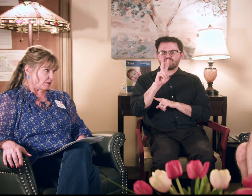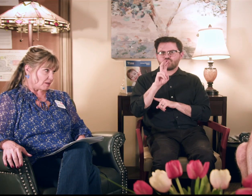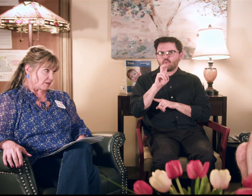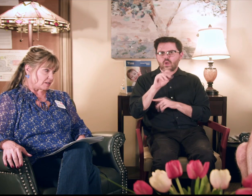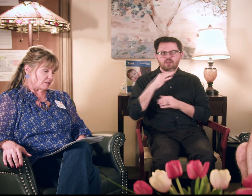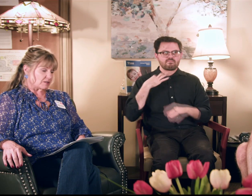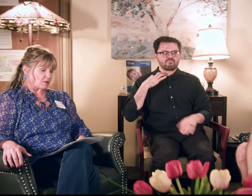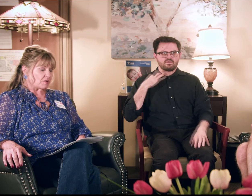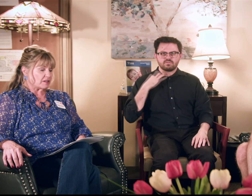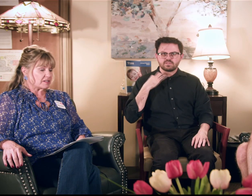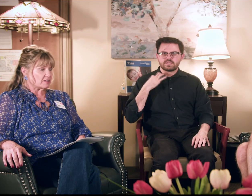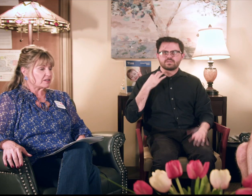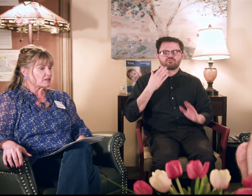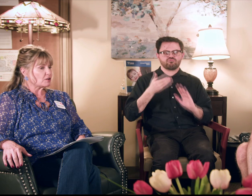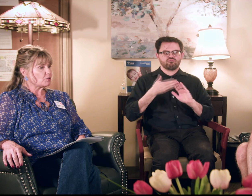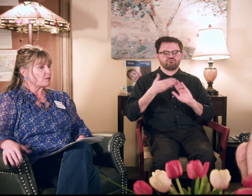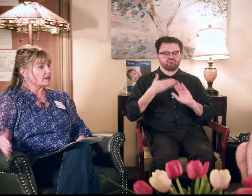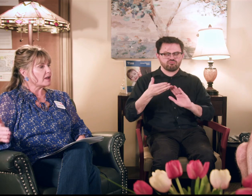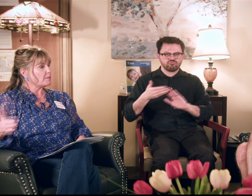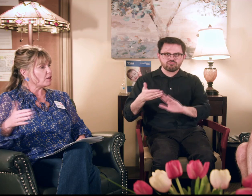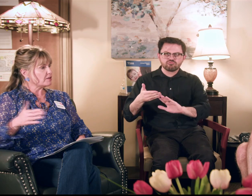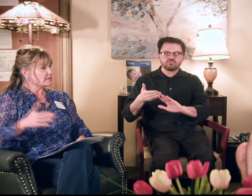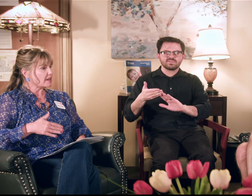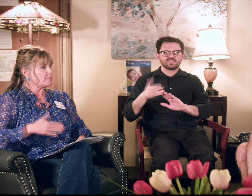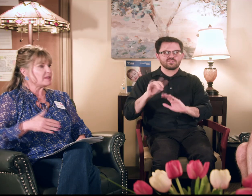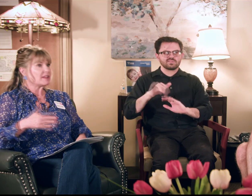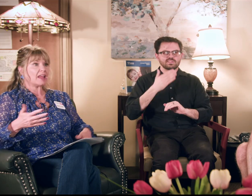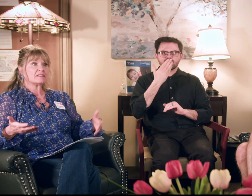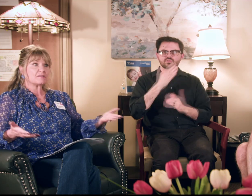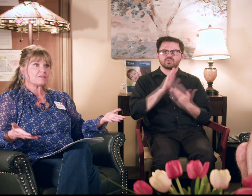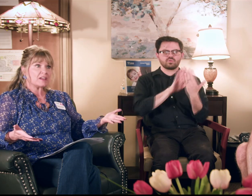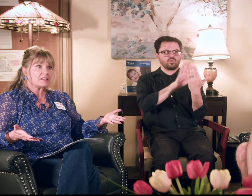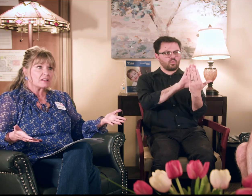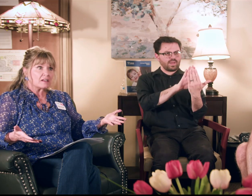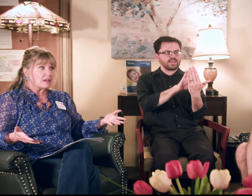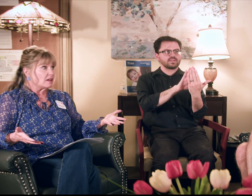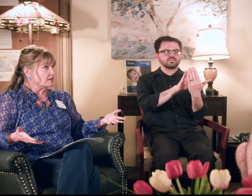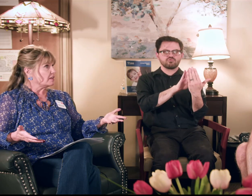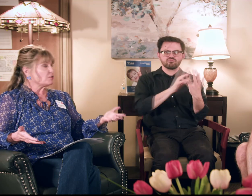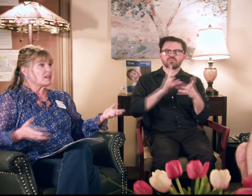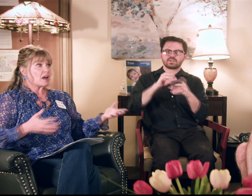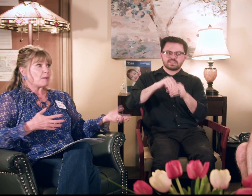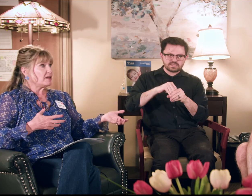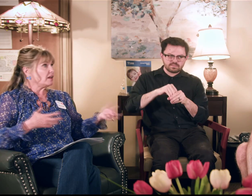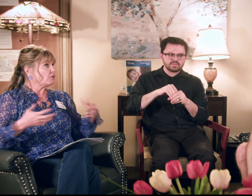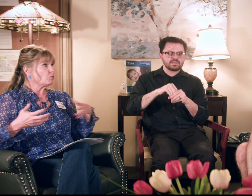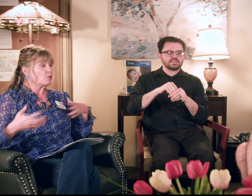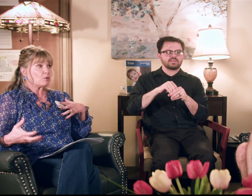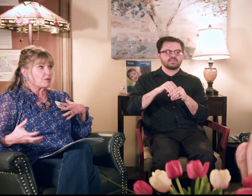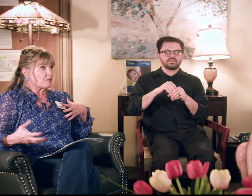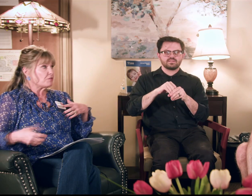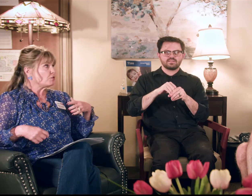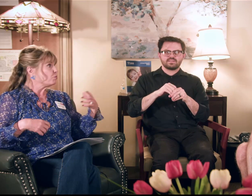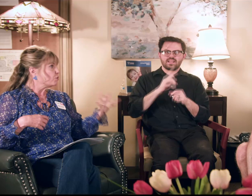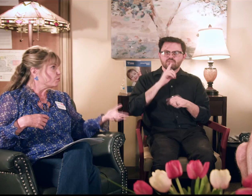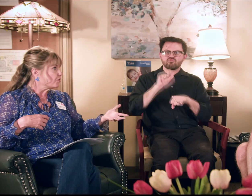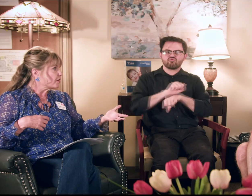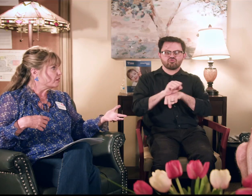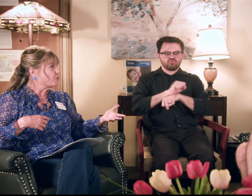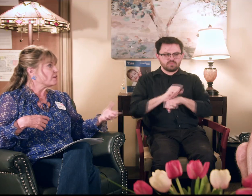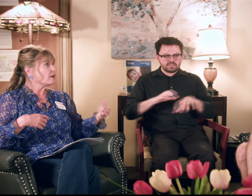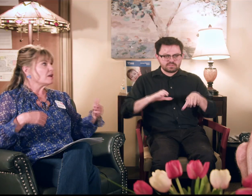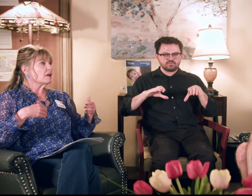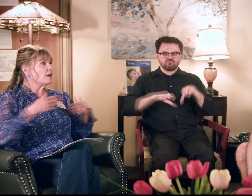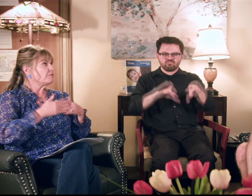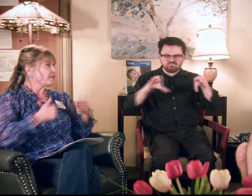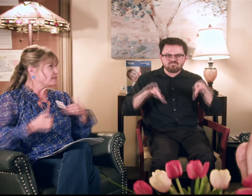to do the work that we do. So volunteering is a good way to come alongside, be the hands and feet, literally come in here and work with the food, work